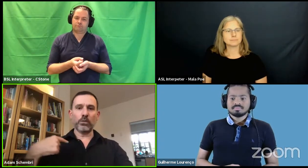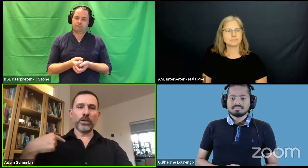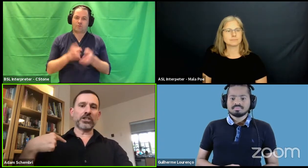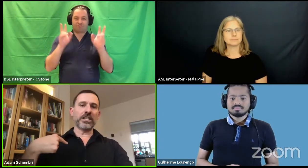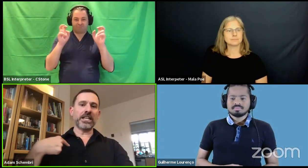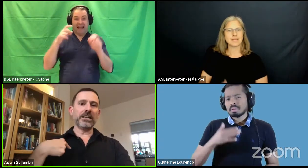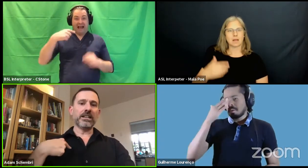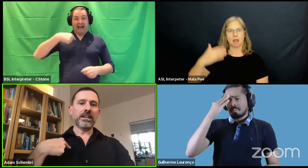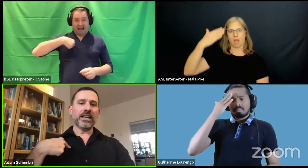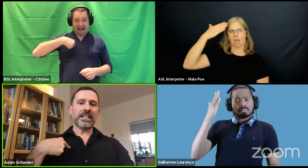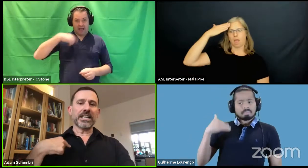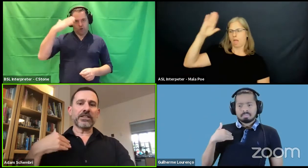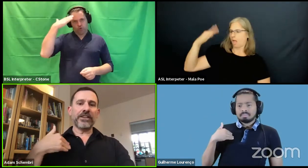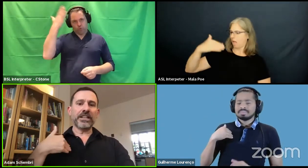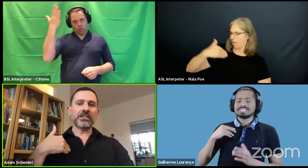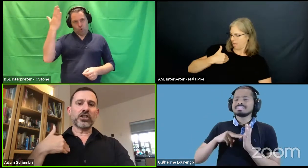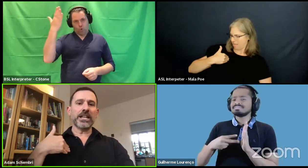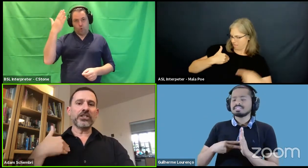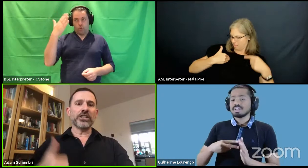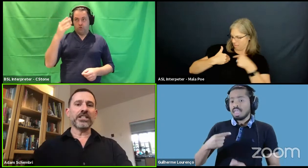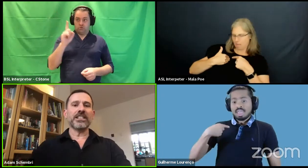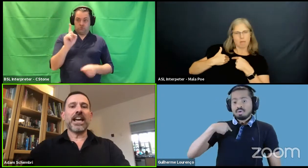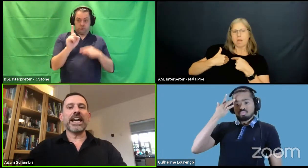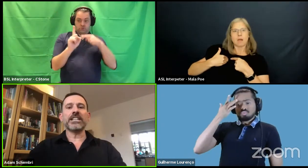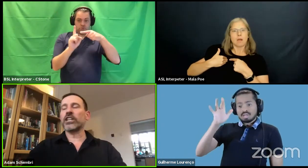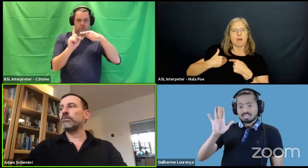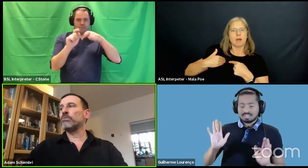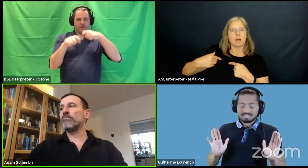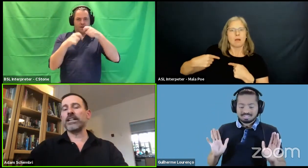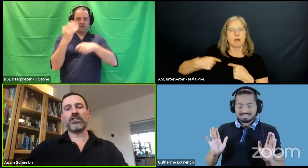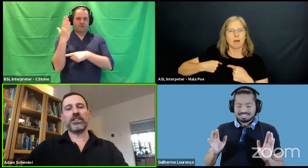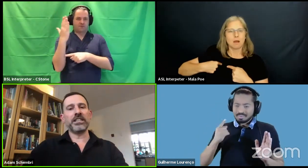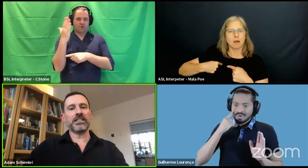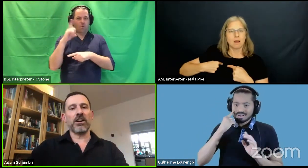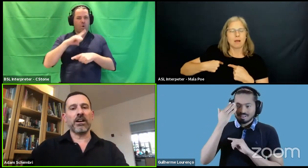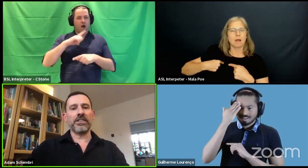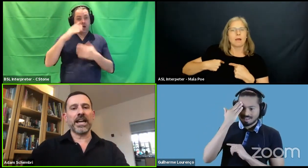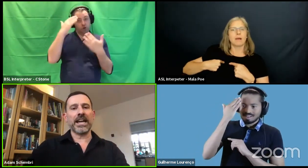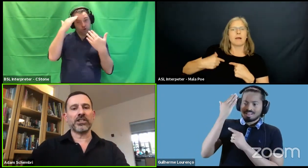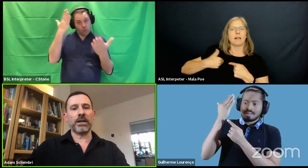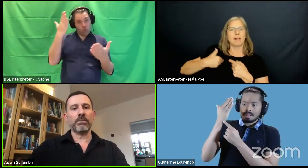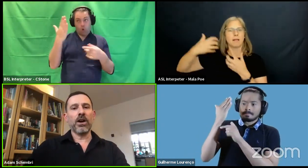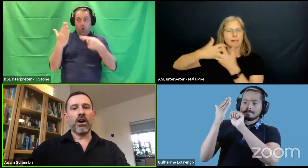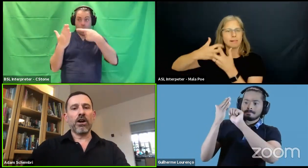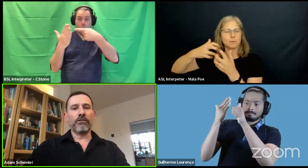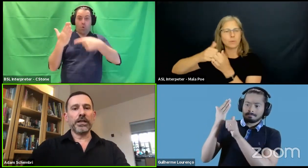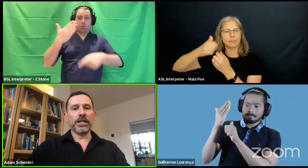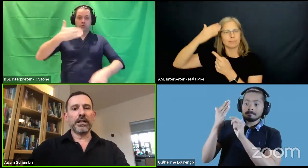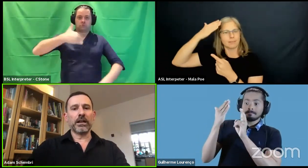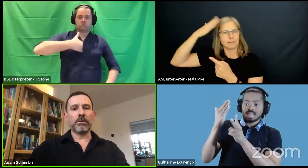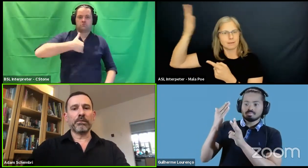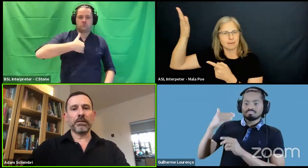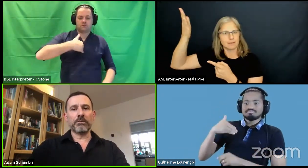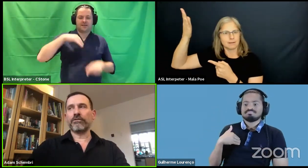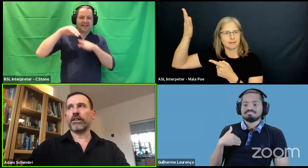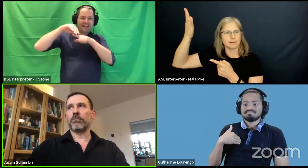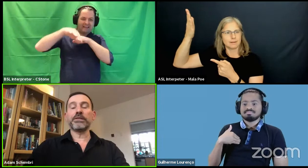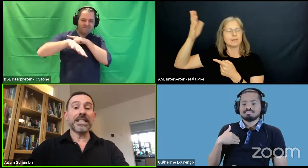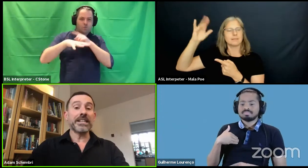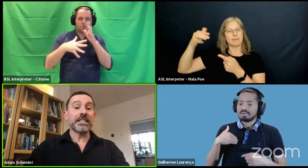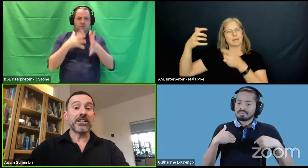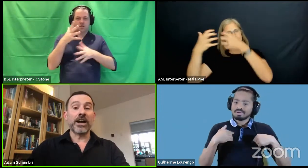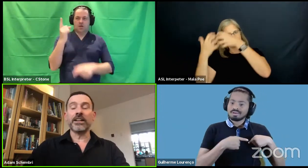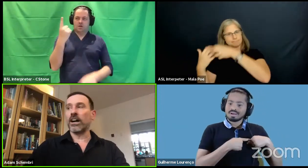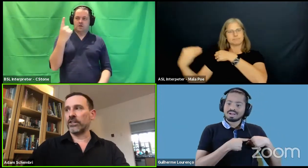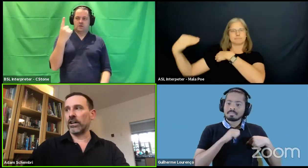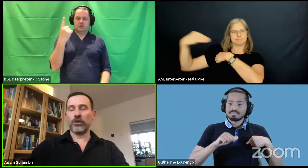Okay, in which the index finger changes hand shape to match the hand shape of the